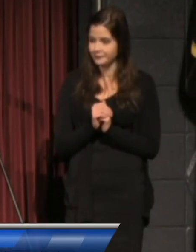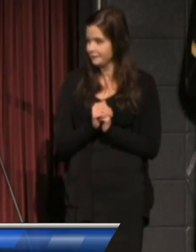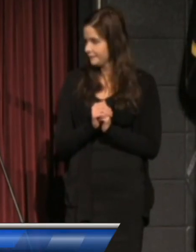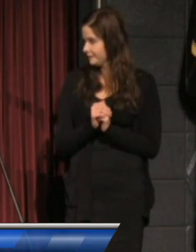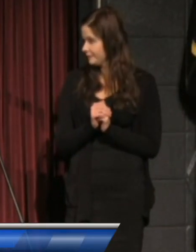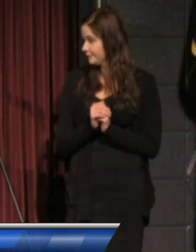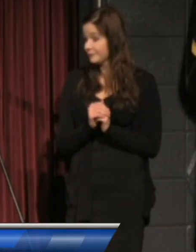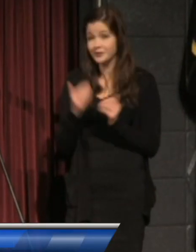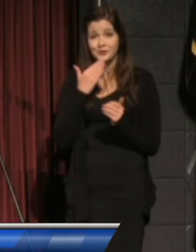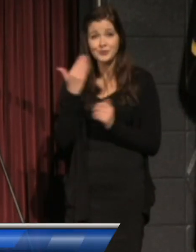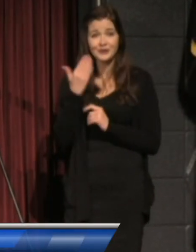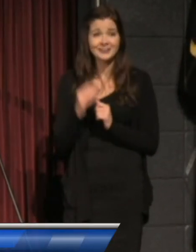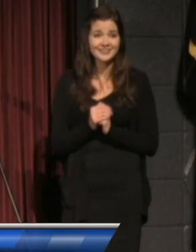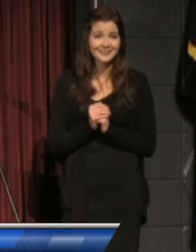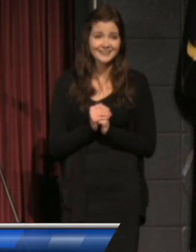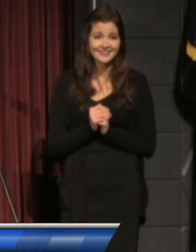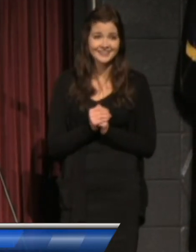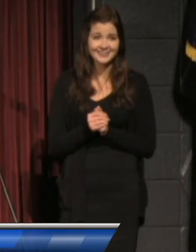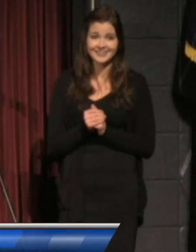Good morning.